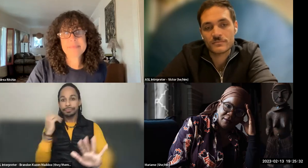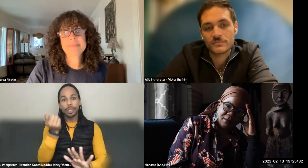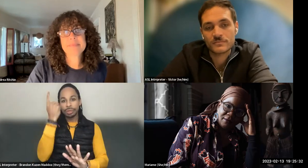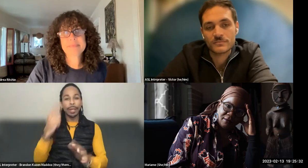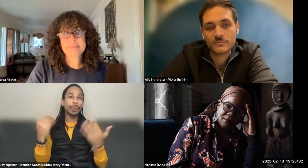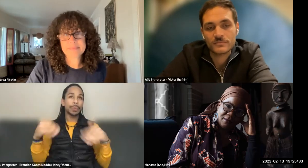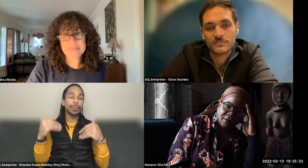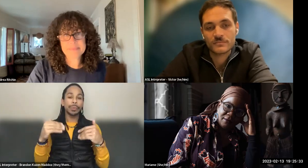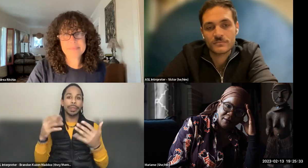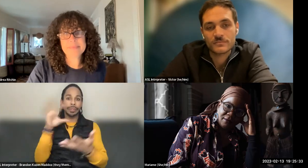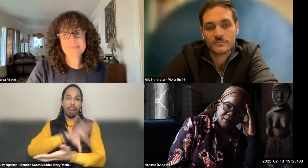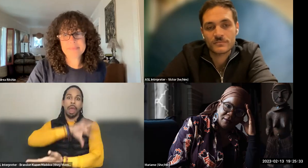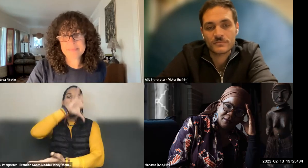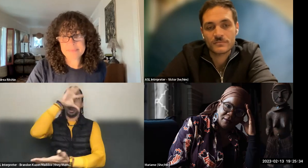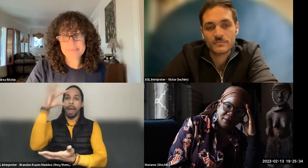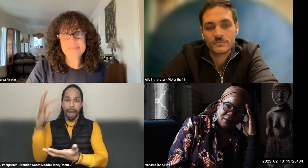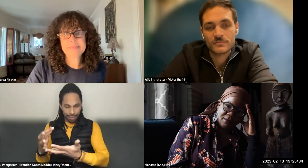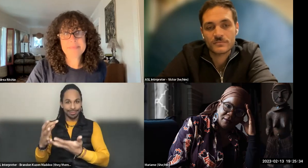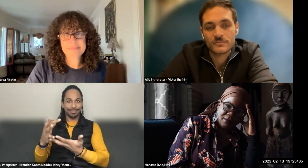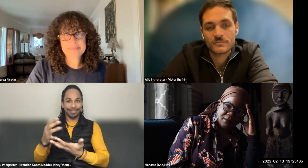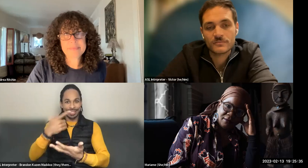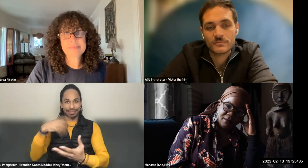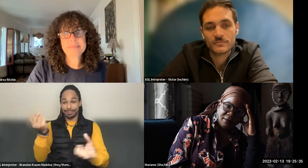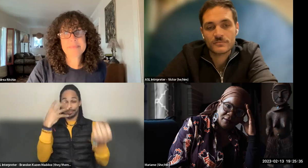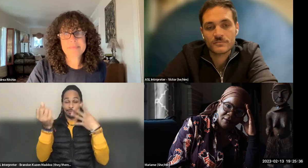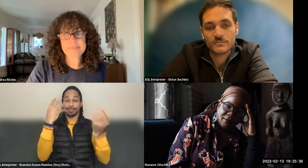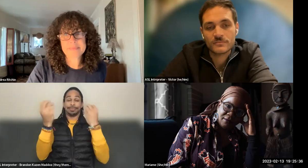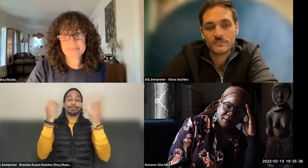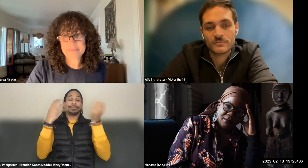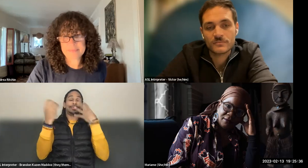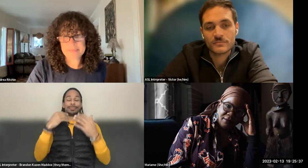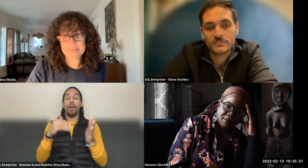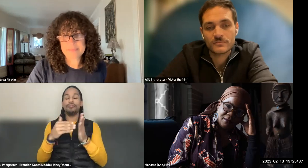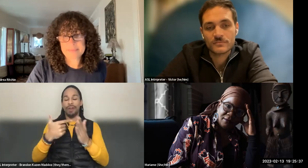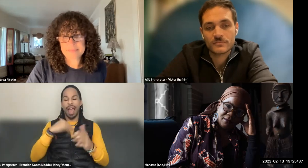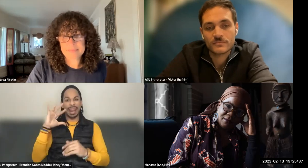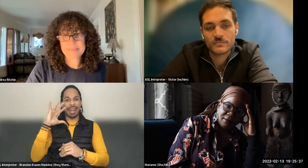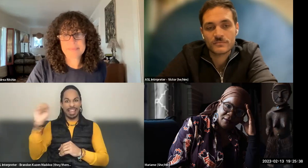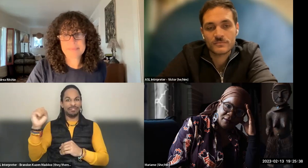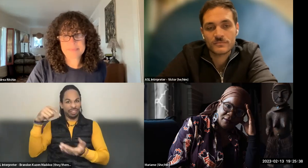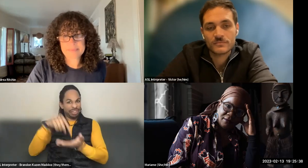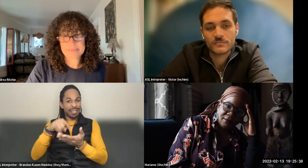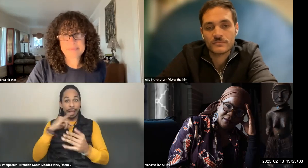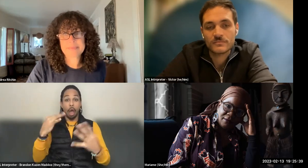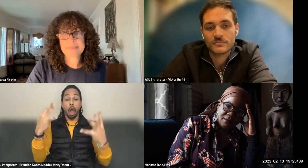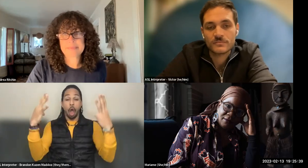It's a lot. And I think sometimes I leave these kinds of conversations where there's so many people saying so many things that